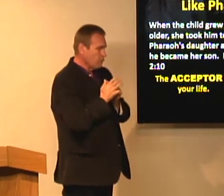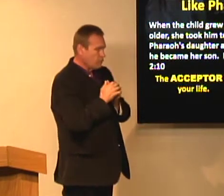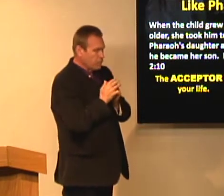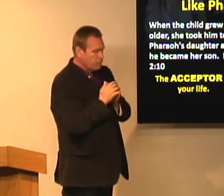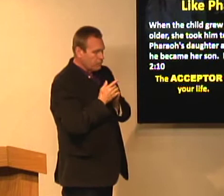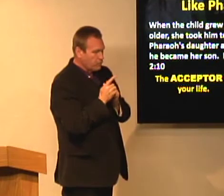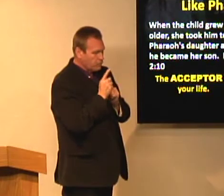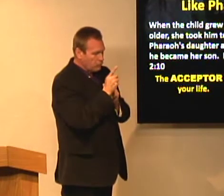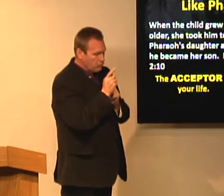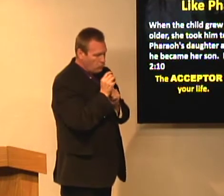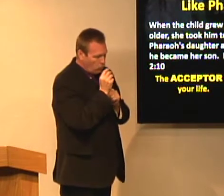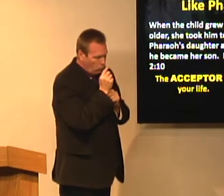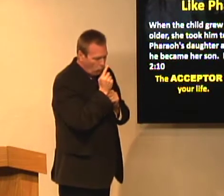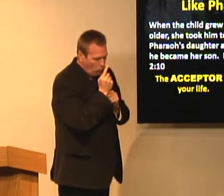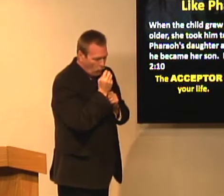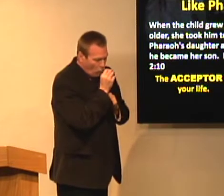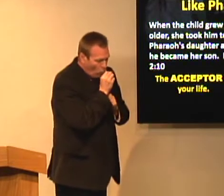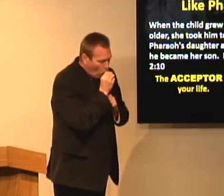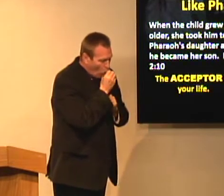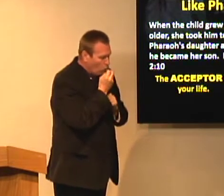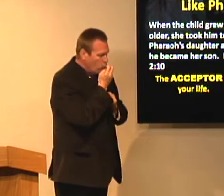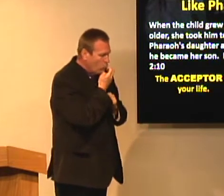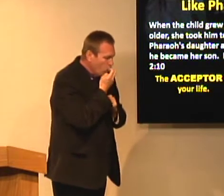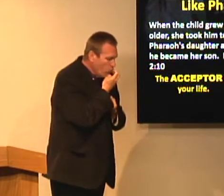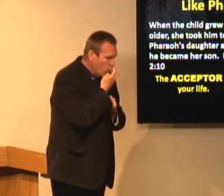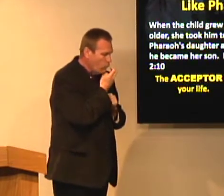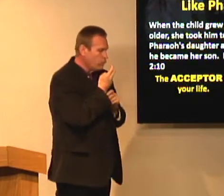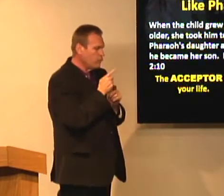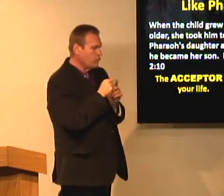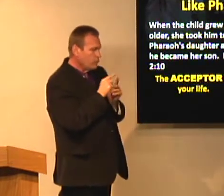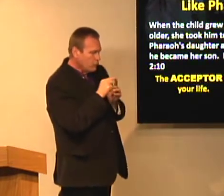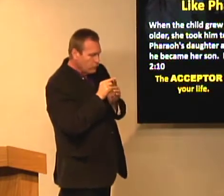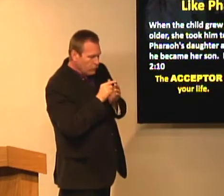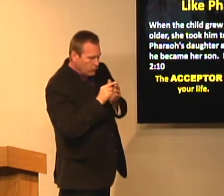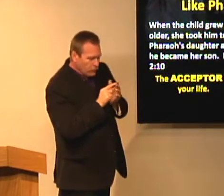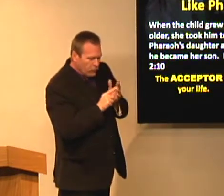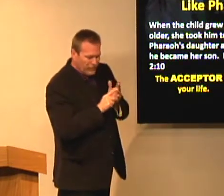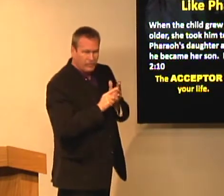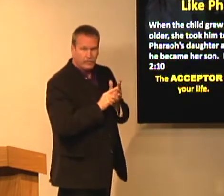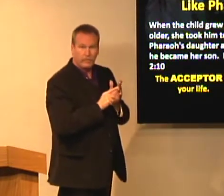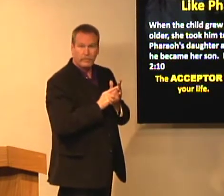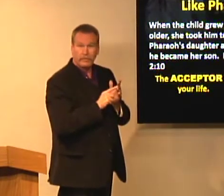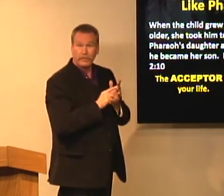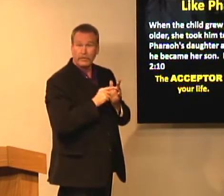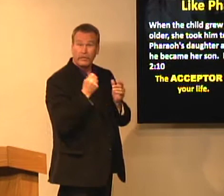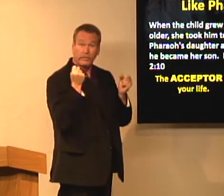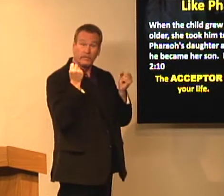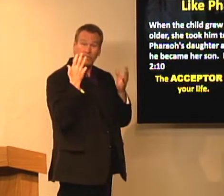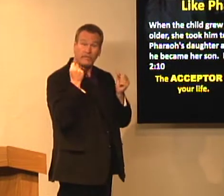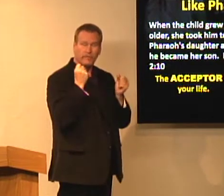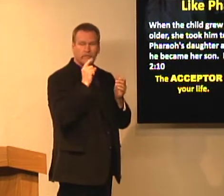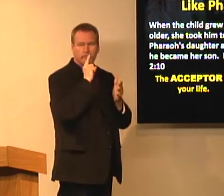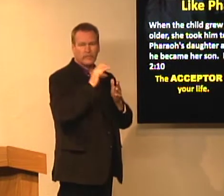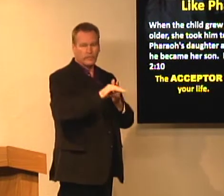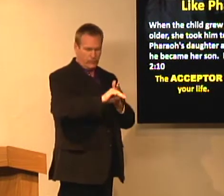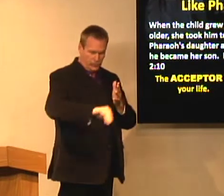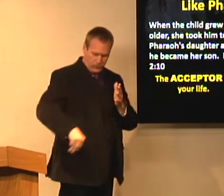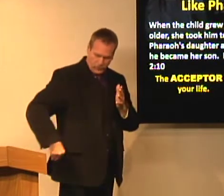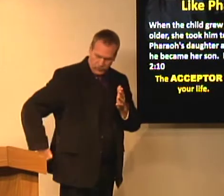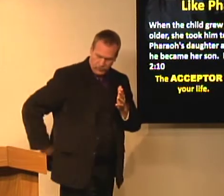cochlear implant and put that. And then the child will have to have, therapy, speech therapy and everything.